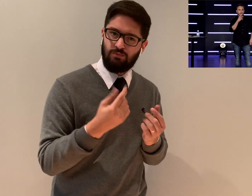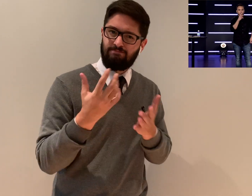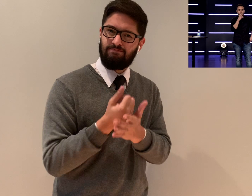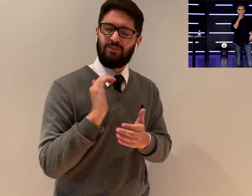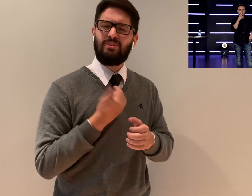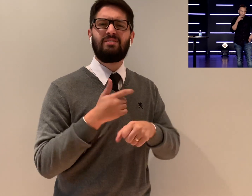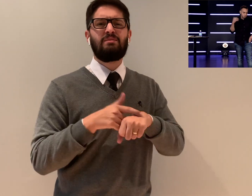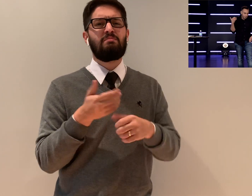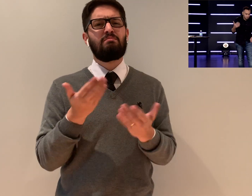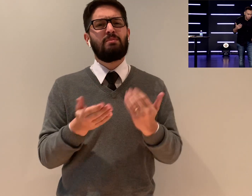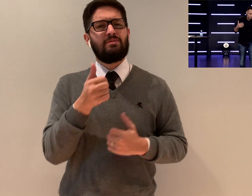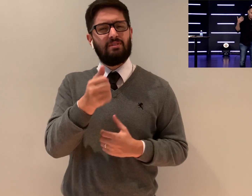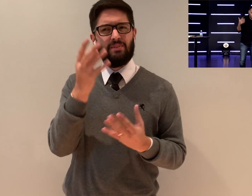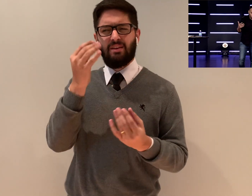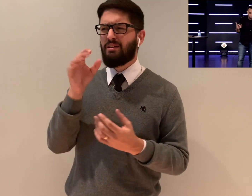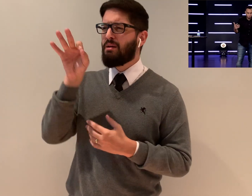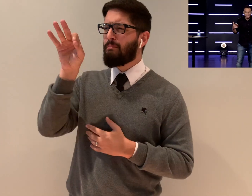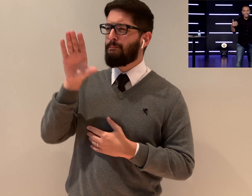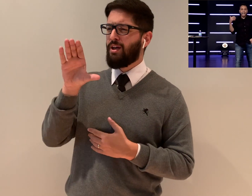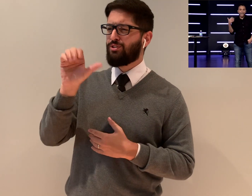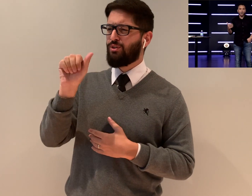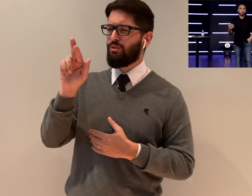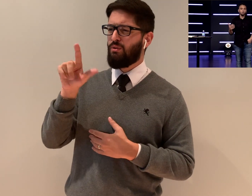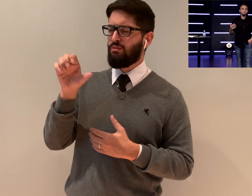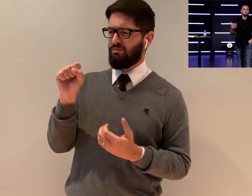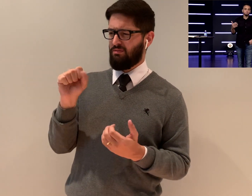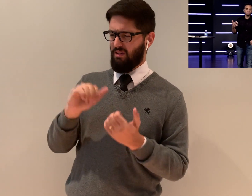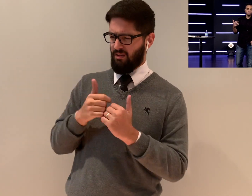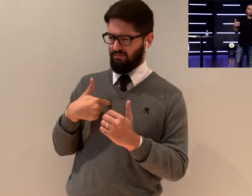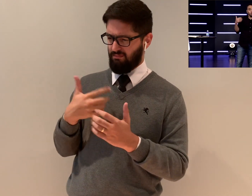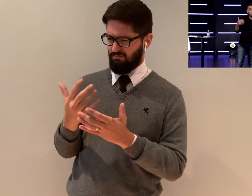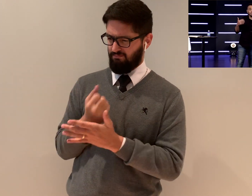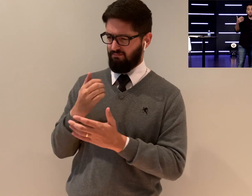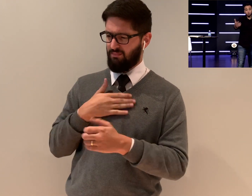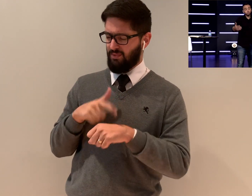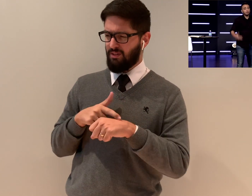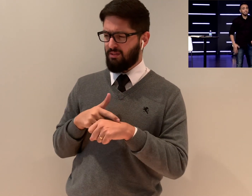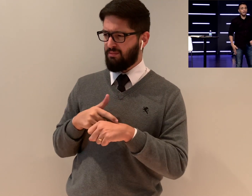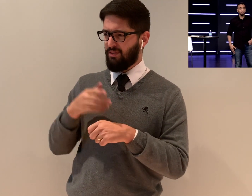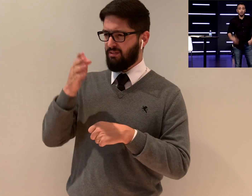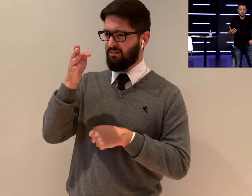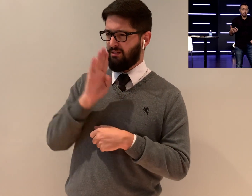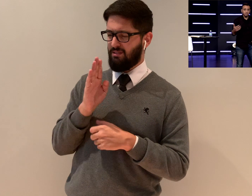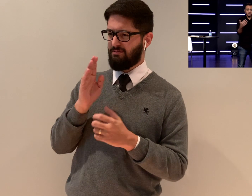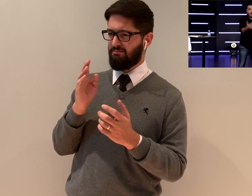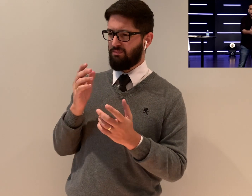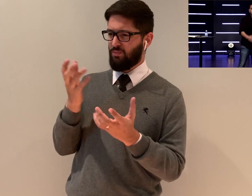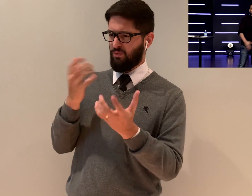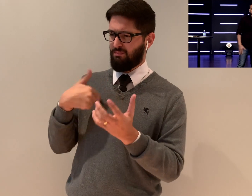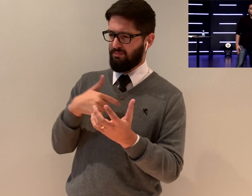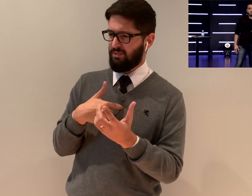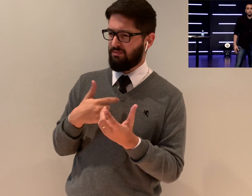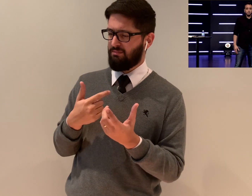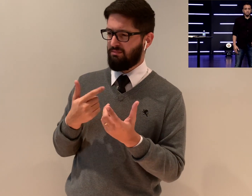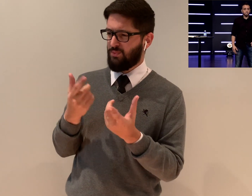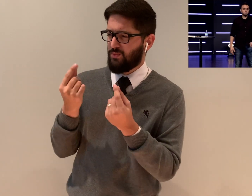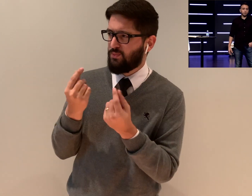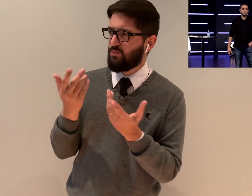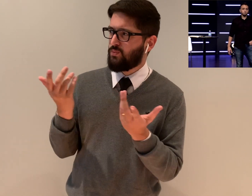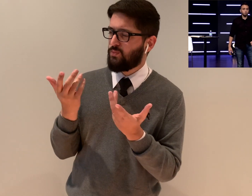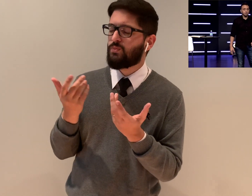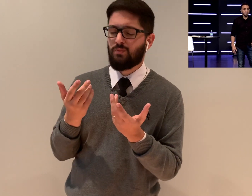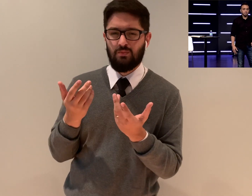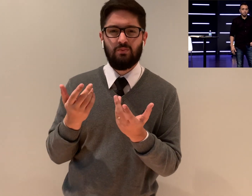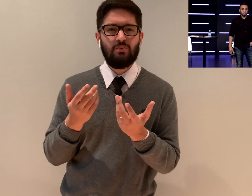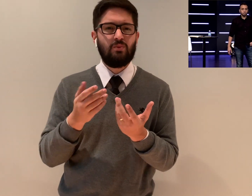our time. Now, you might be thinking, Pastor Carlos, how do I make the most of my time? What is it that God is